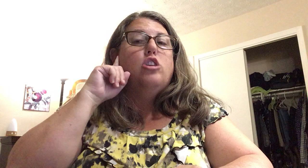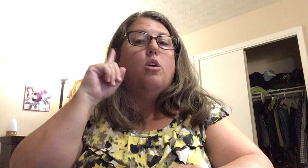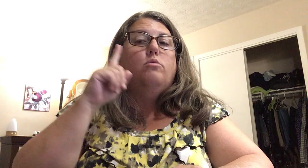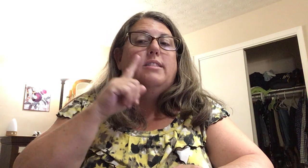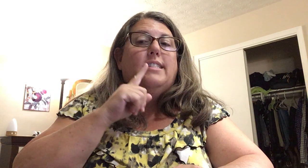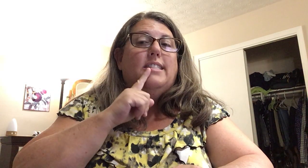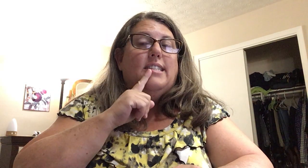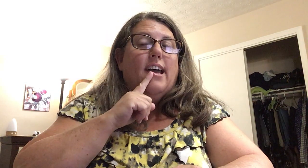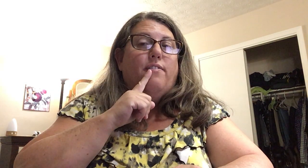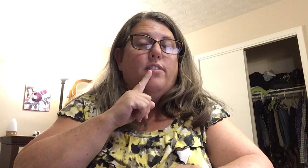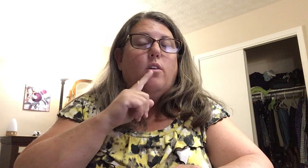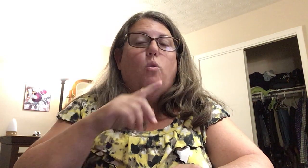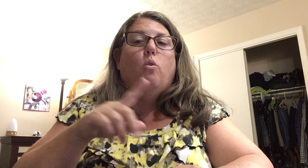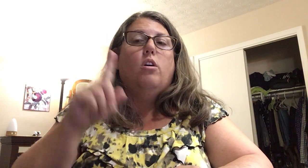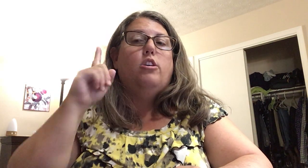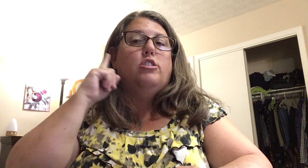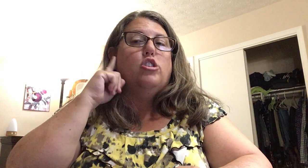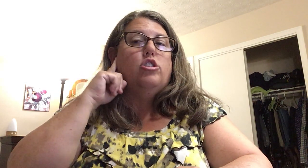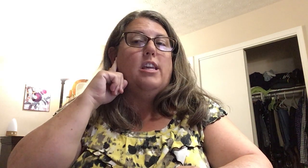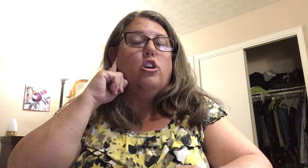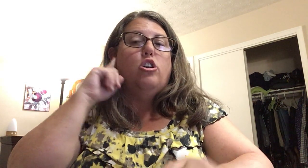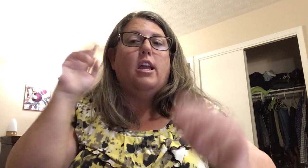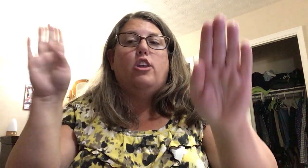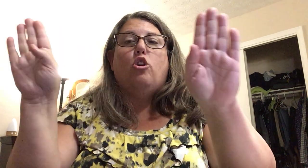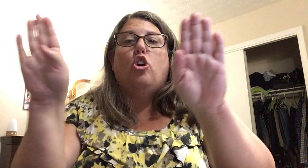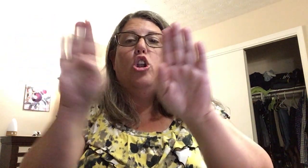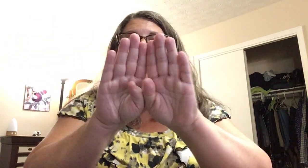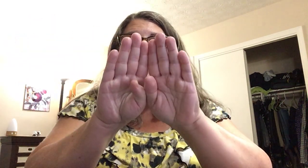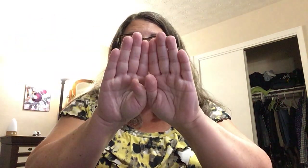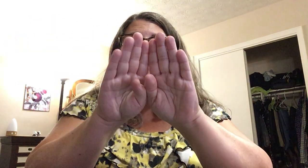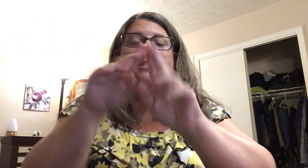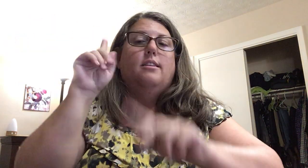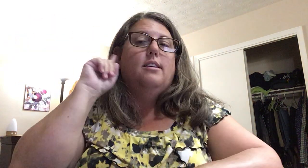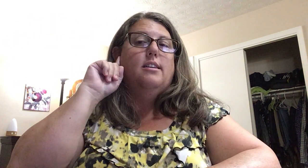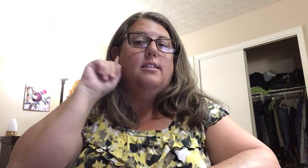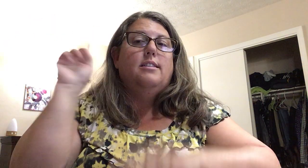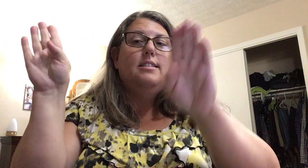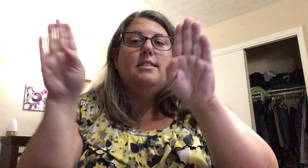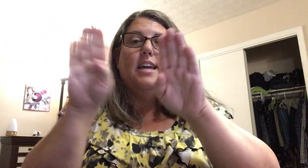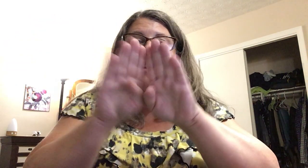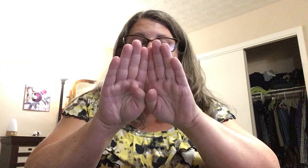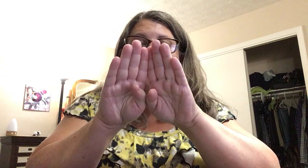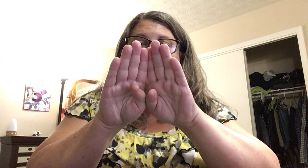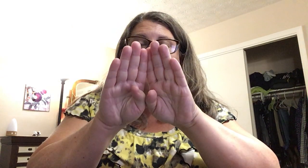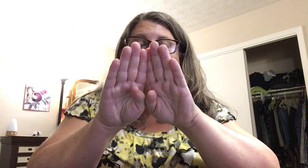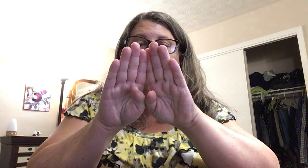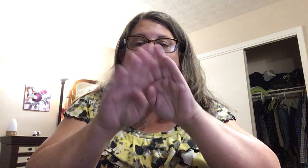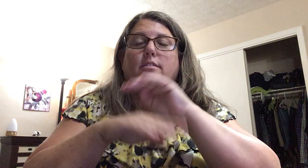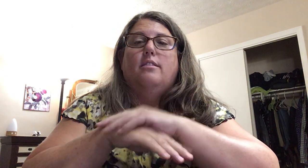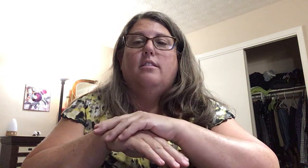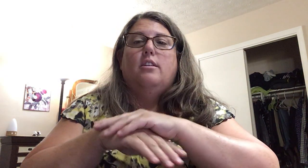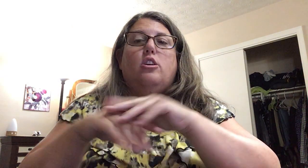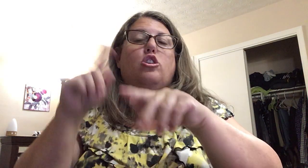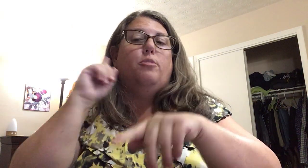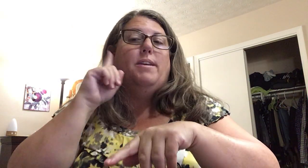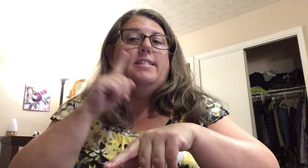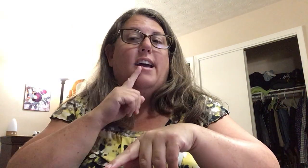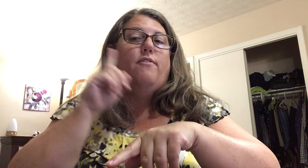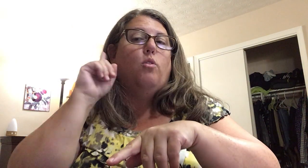So, deaf, or you touch the ear and you close it. Deaf. You'd be deaf